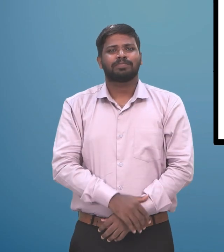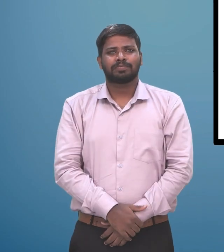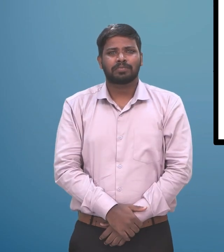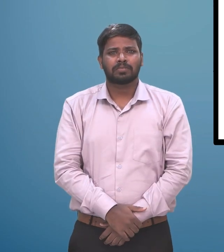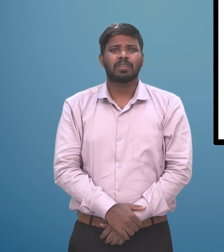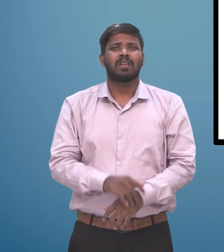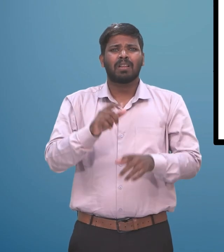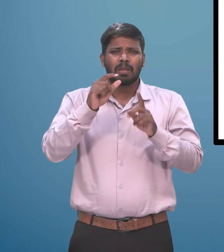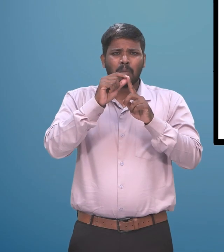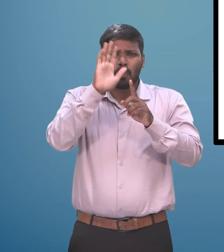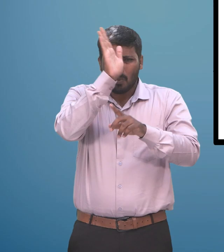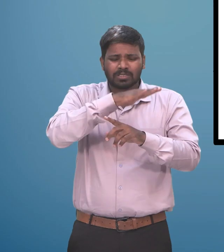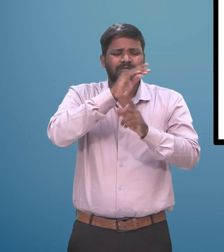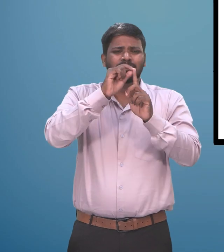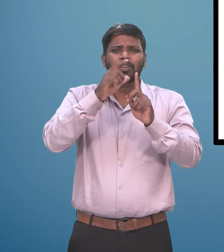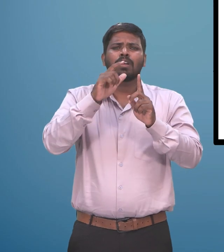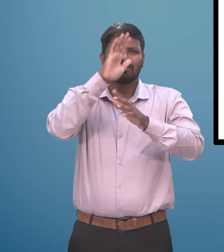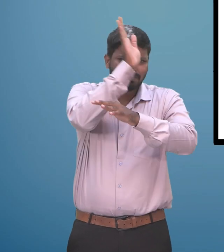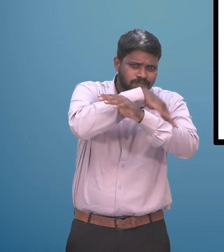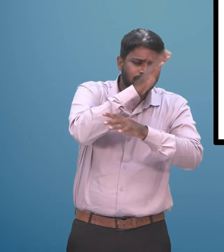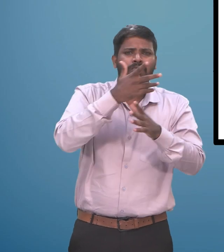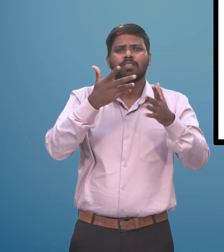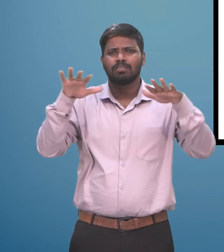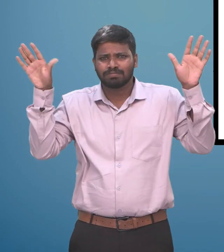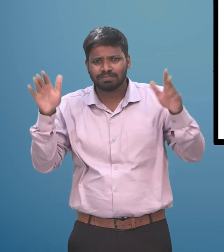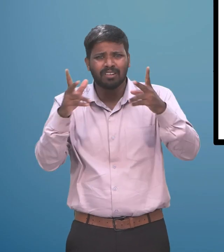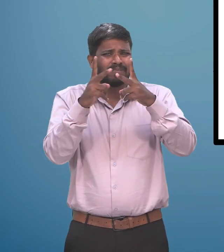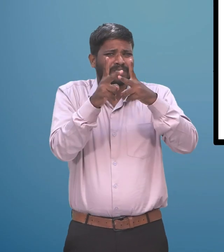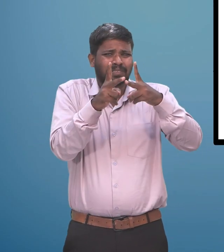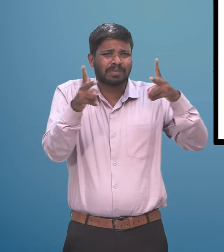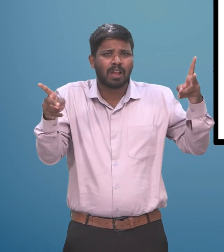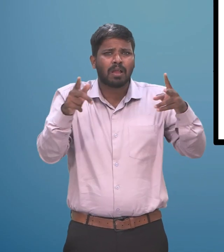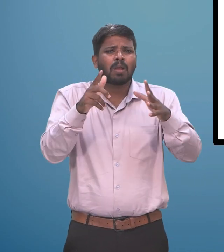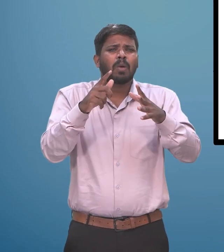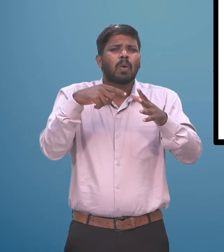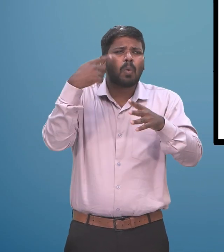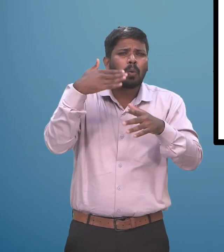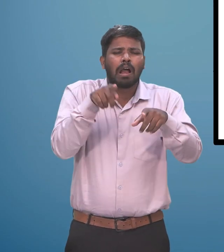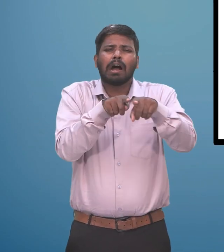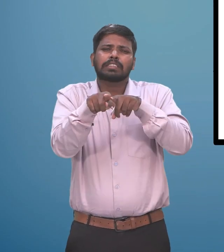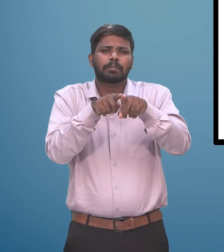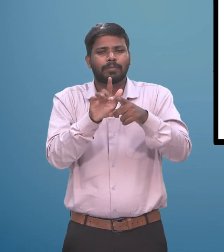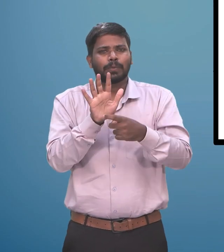they have shared important themes and concerns. Who has not heard of the Panchatantra, for